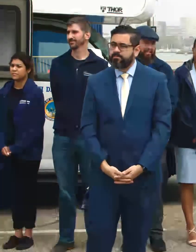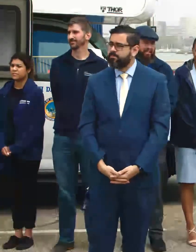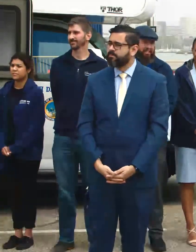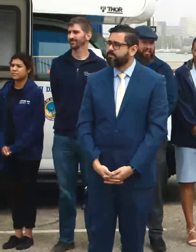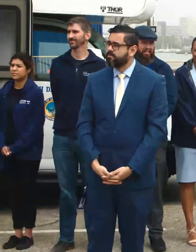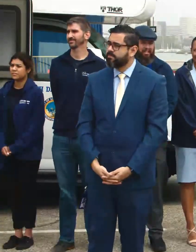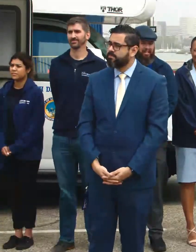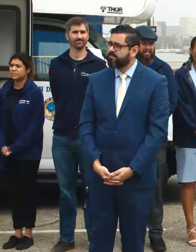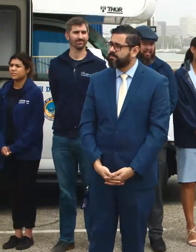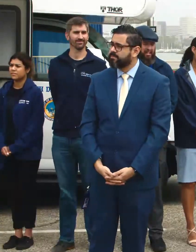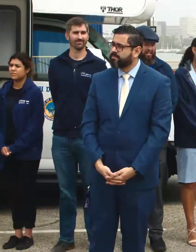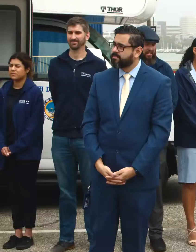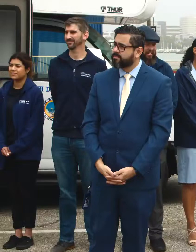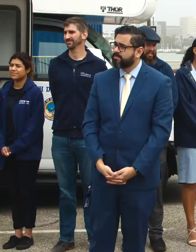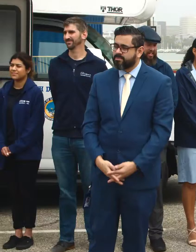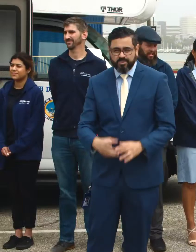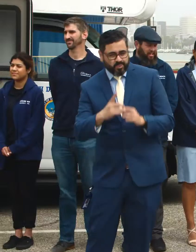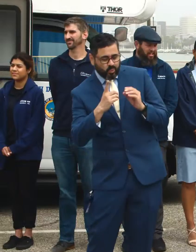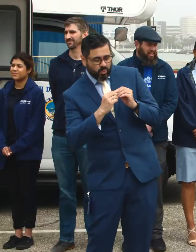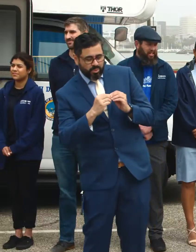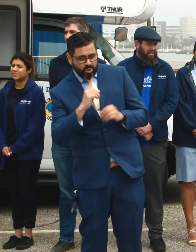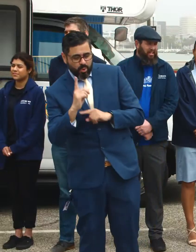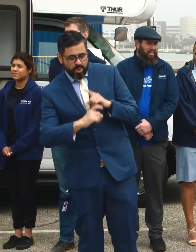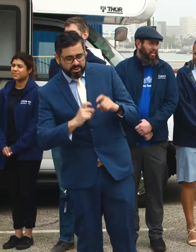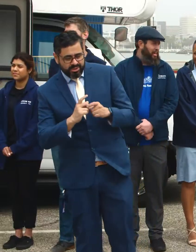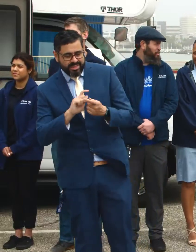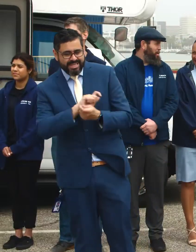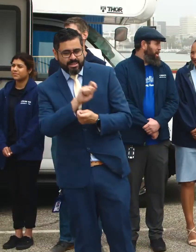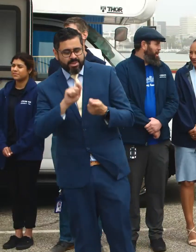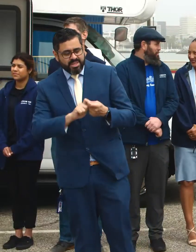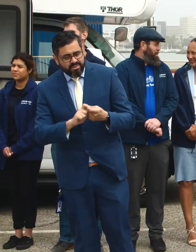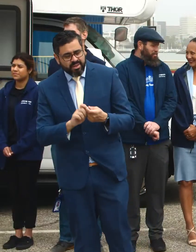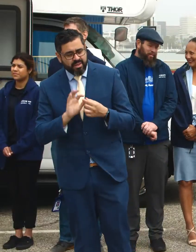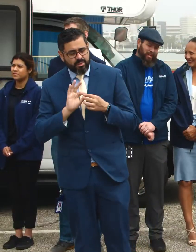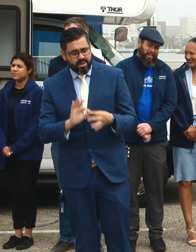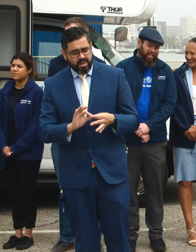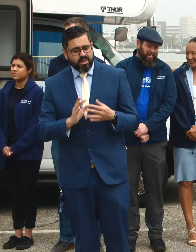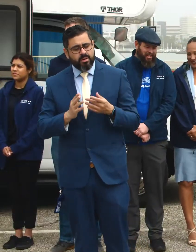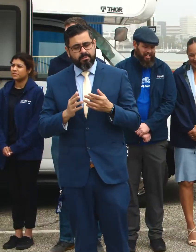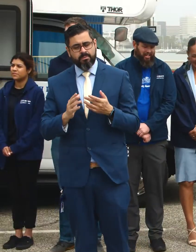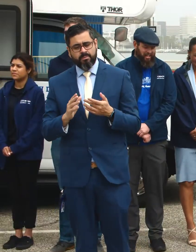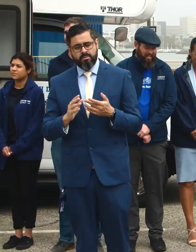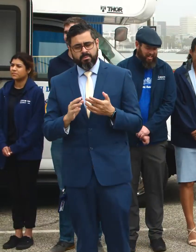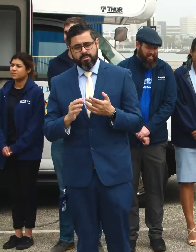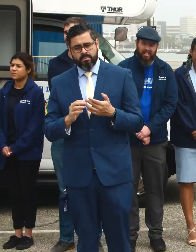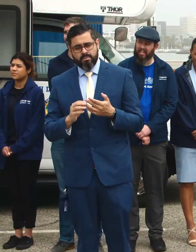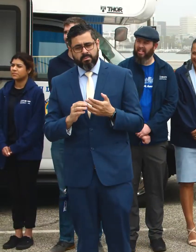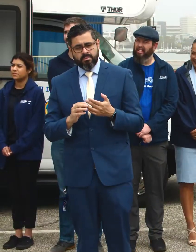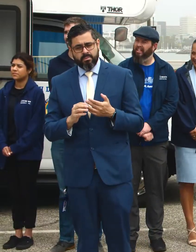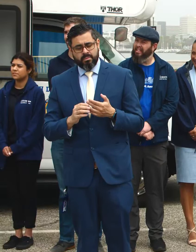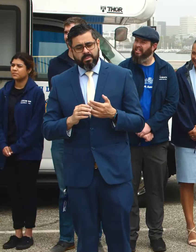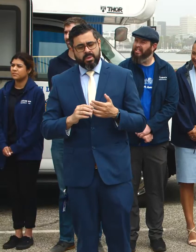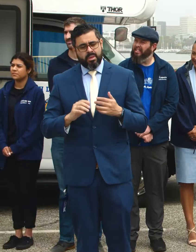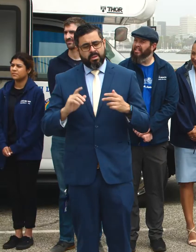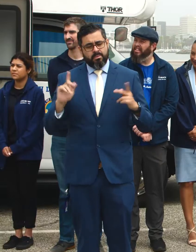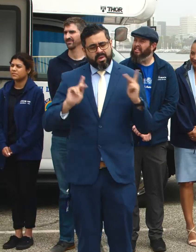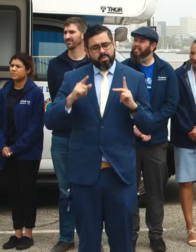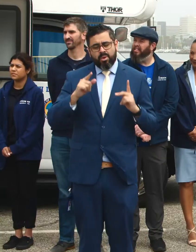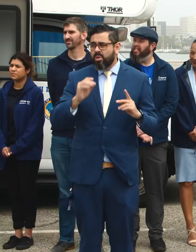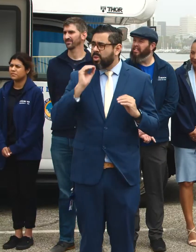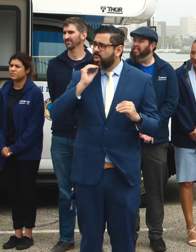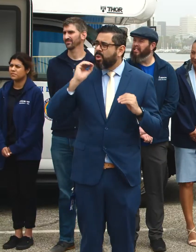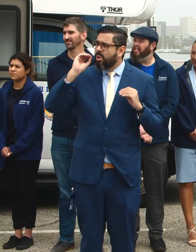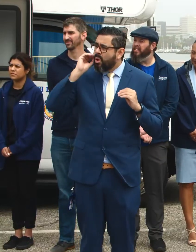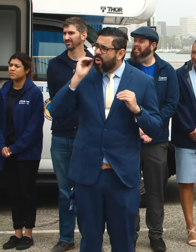All right. I just had one more question. Yes. Specifically about the number with newly homeless people reporting